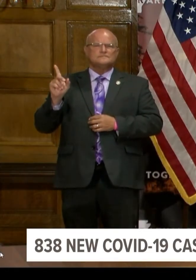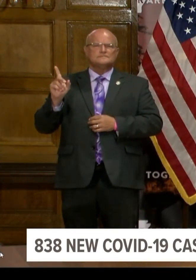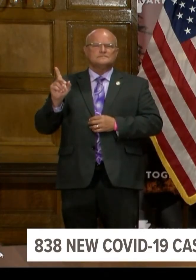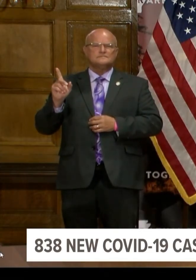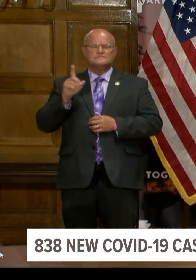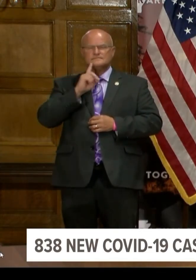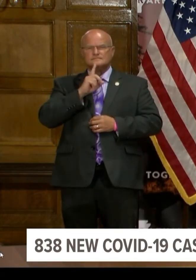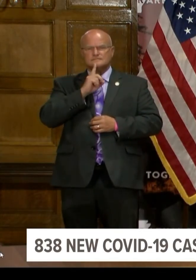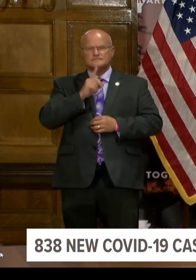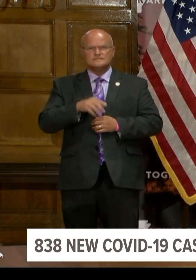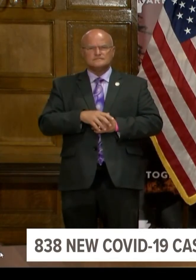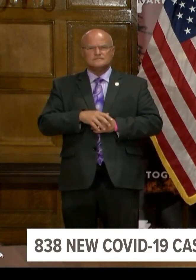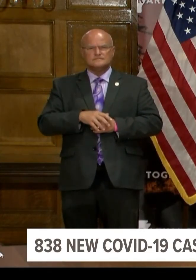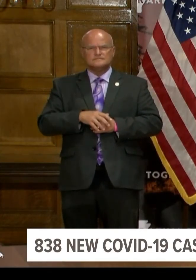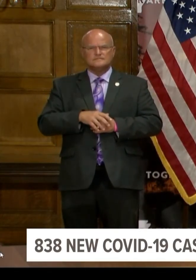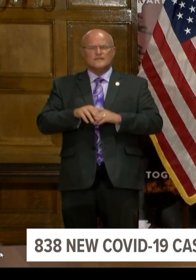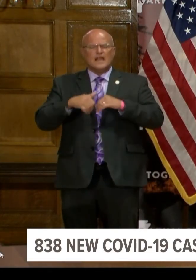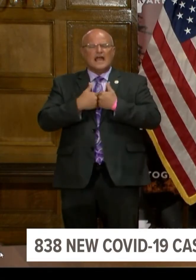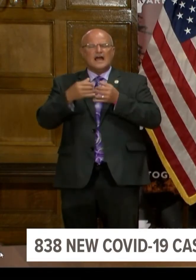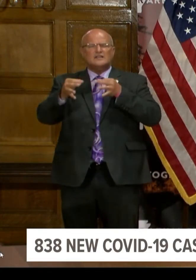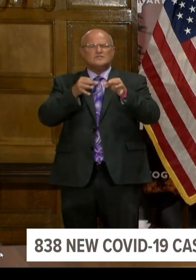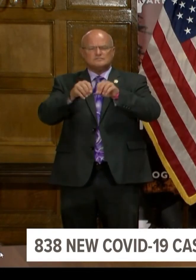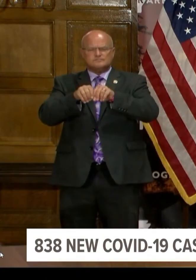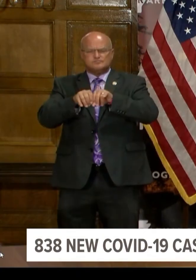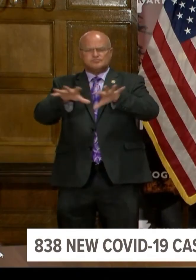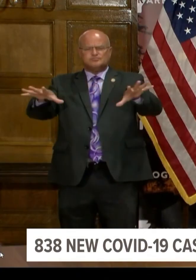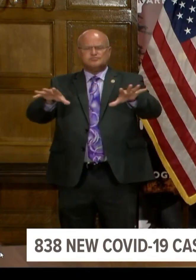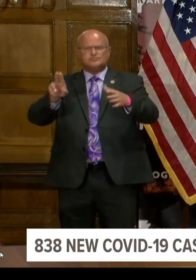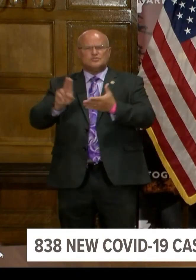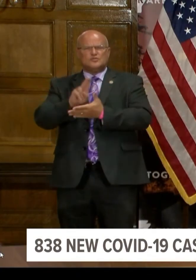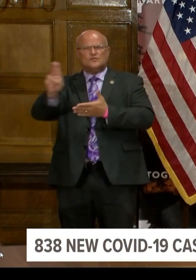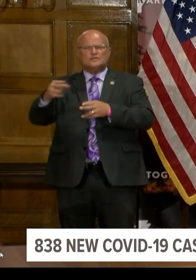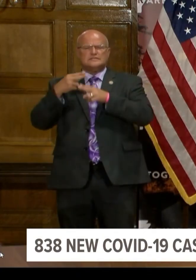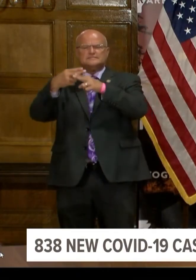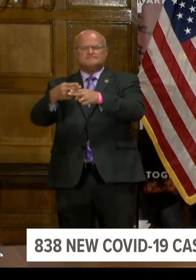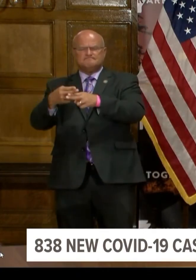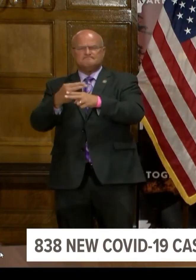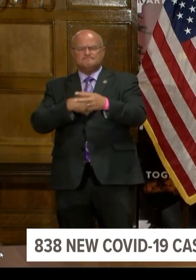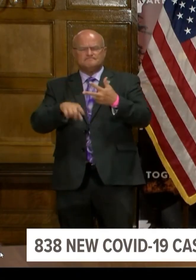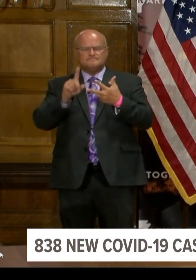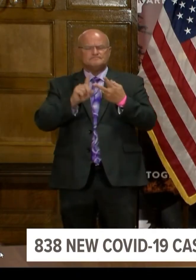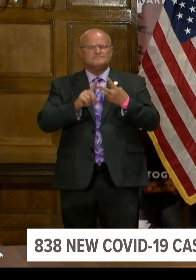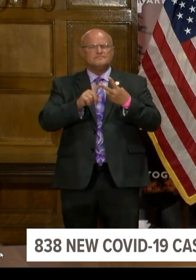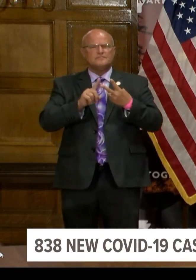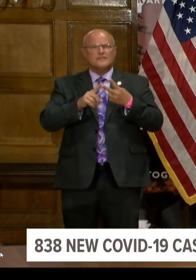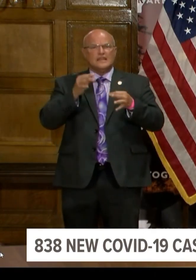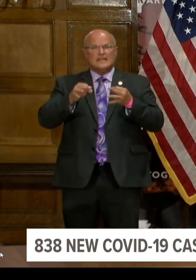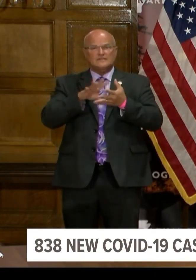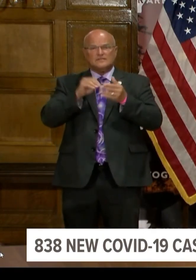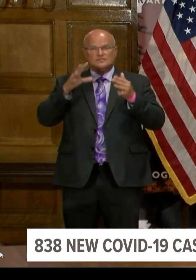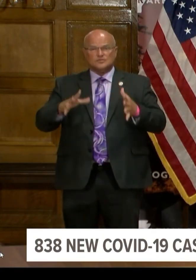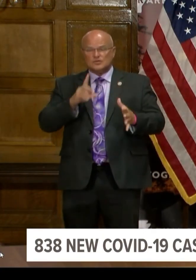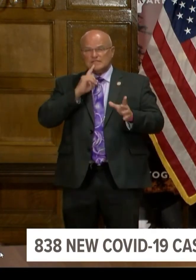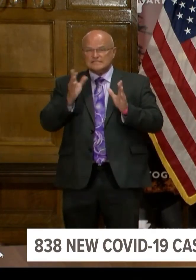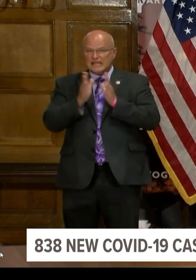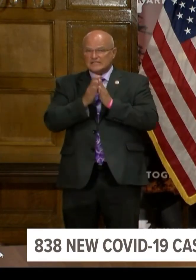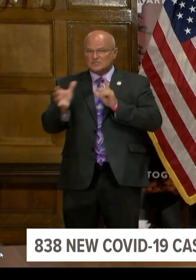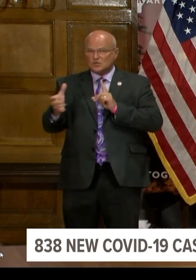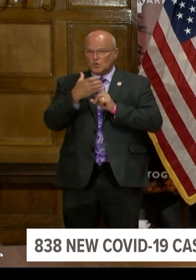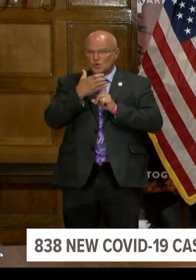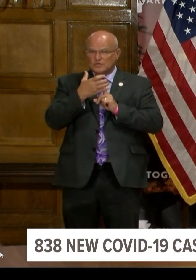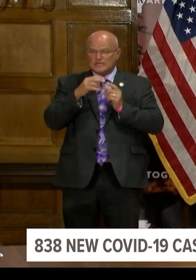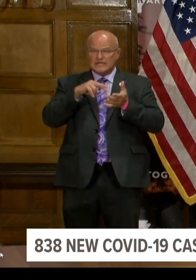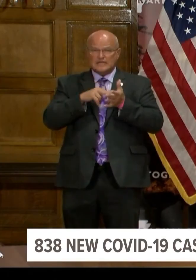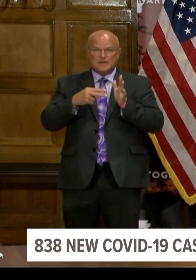Sure. How are we defining an outbreak at our universities? And second question, if a student is asked to quarantine, does that